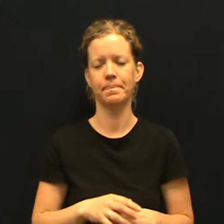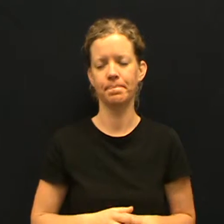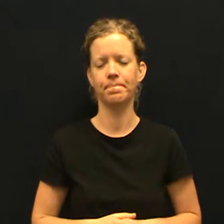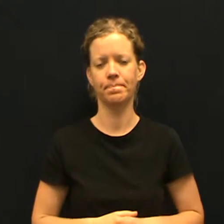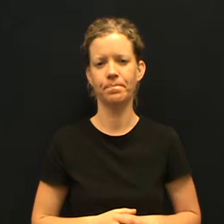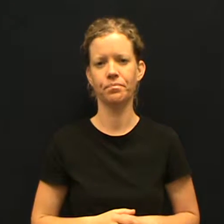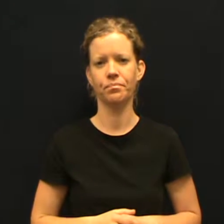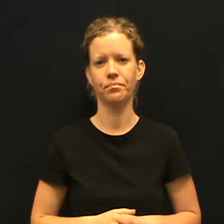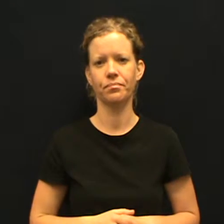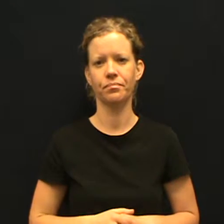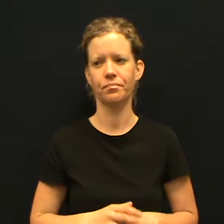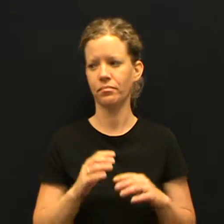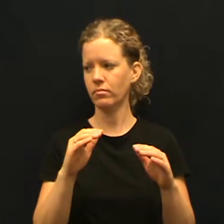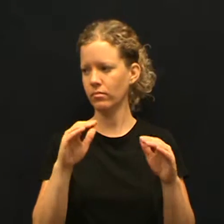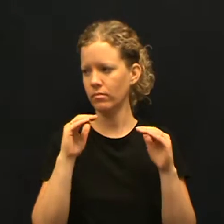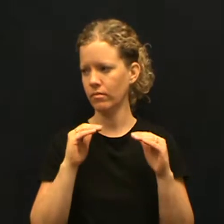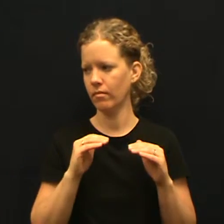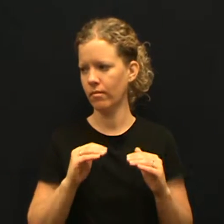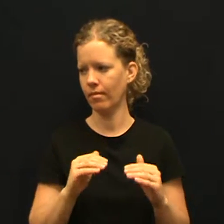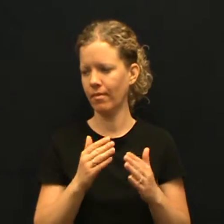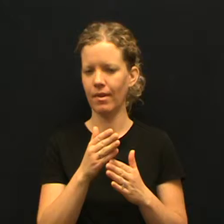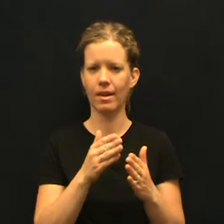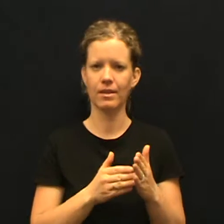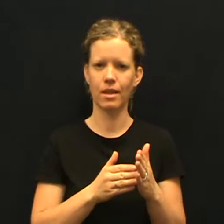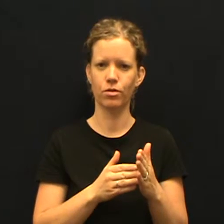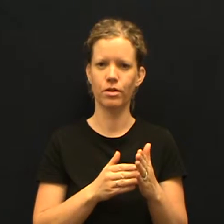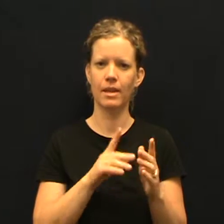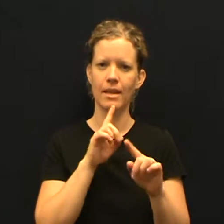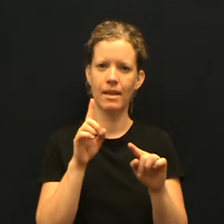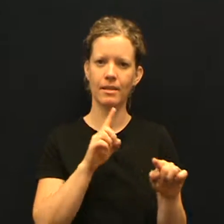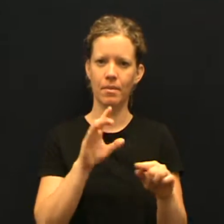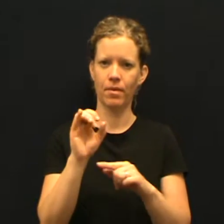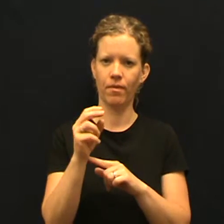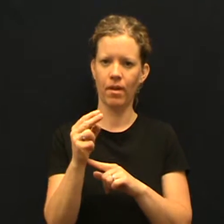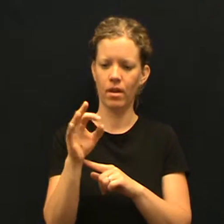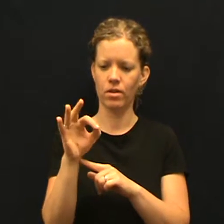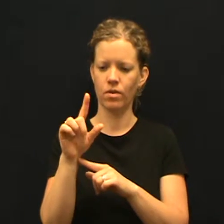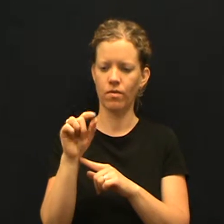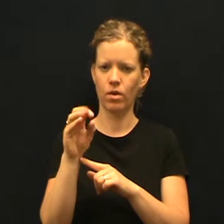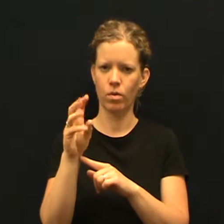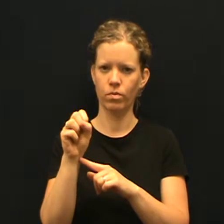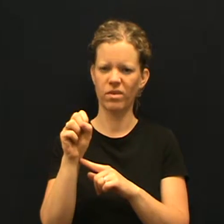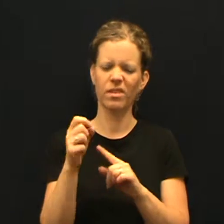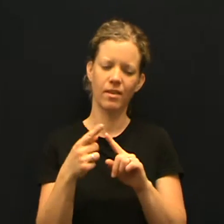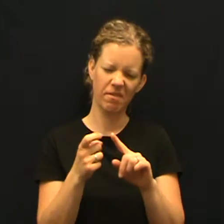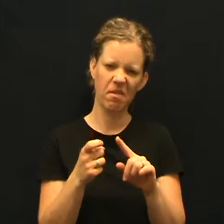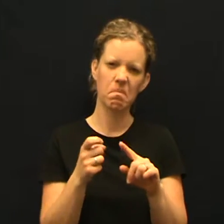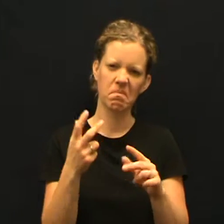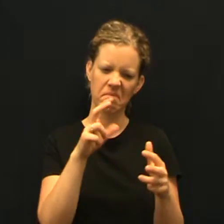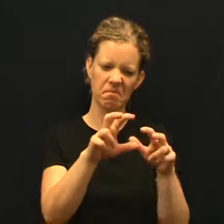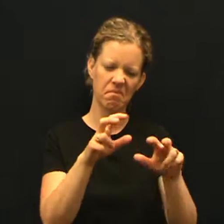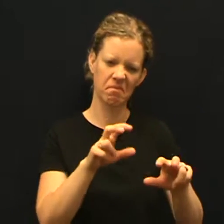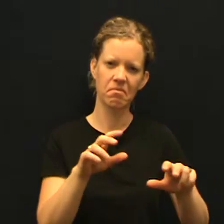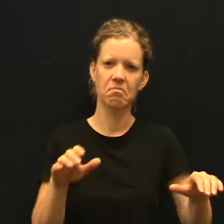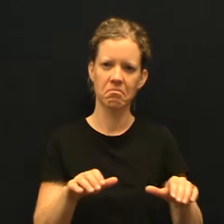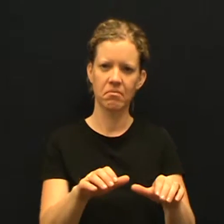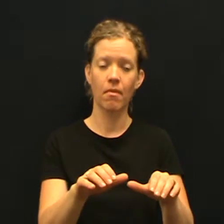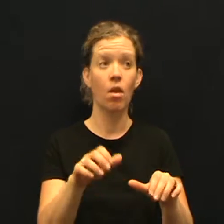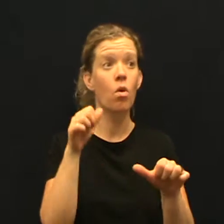Now we're going to move to the next section of the statement of cash flows, which is cash flows from investing activities. And recall that when we